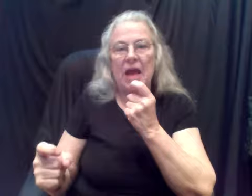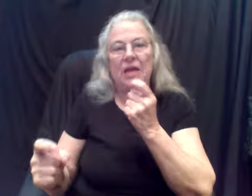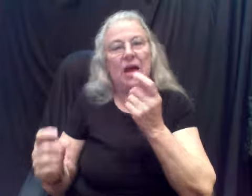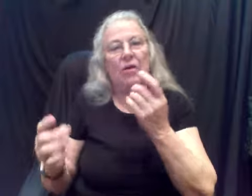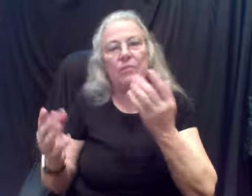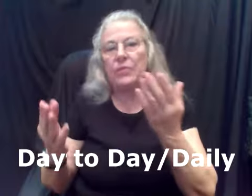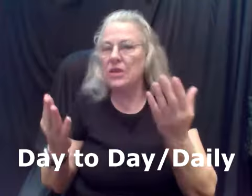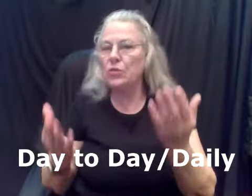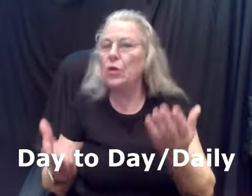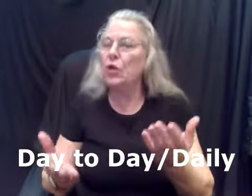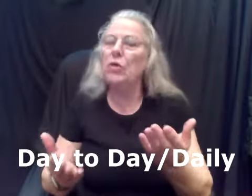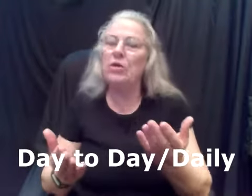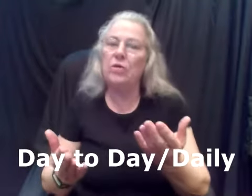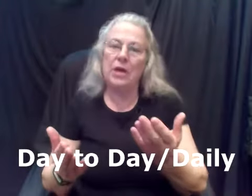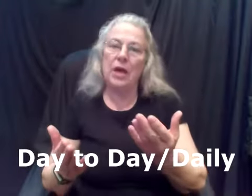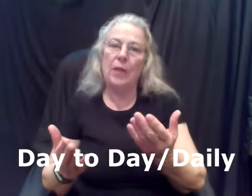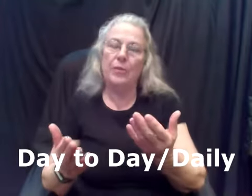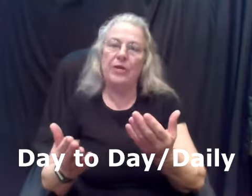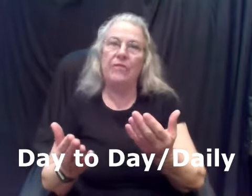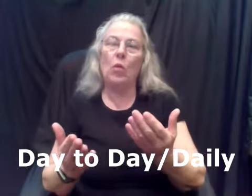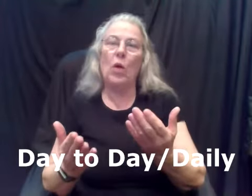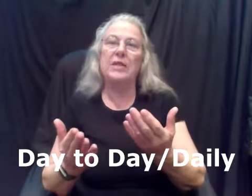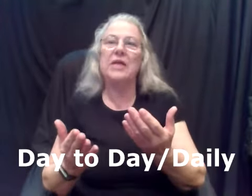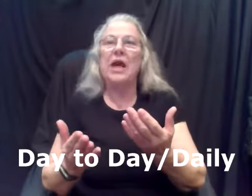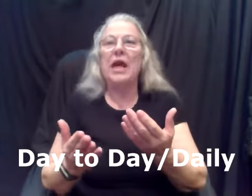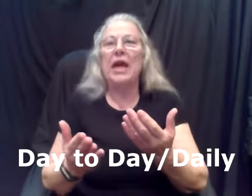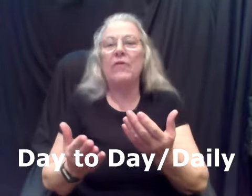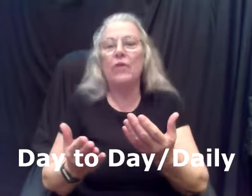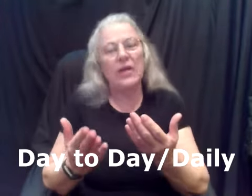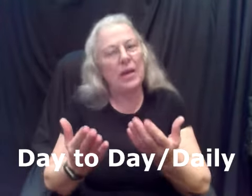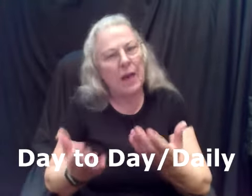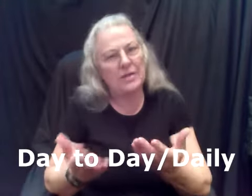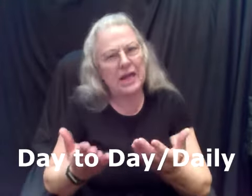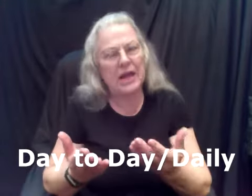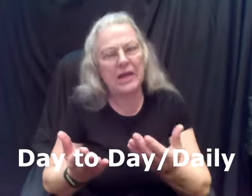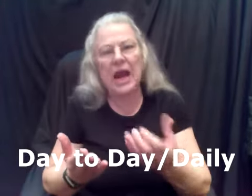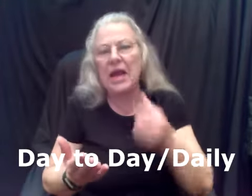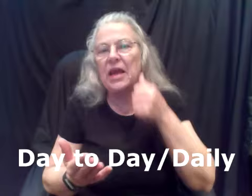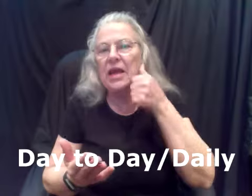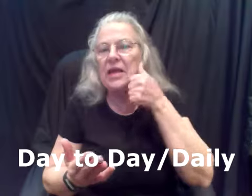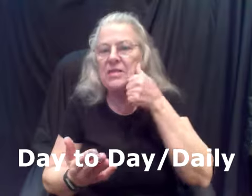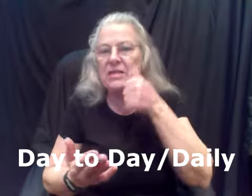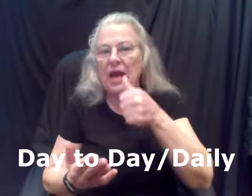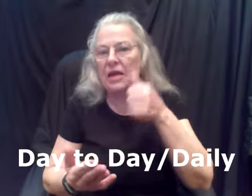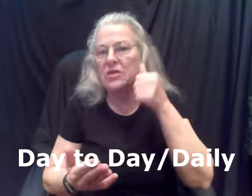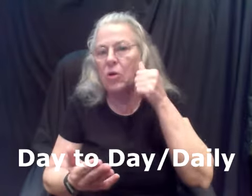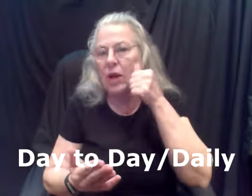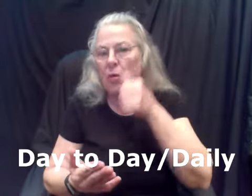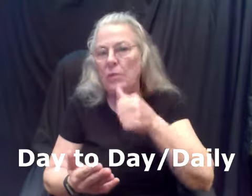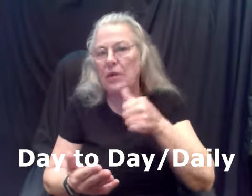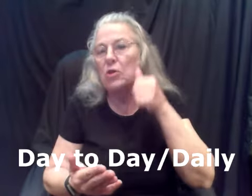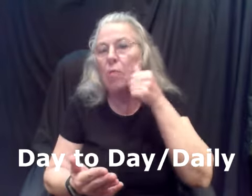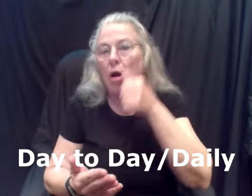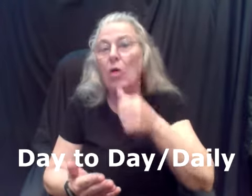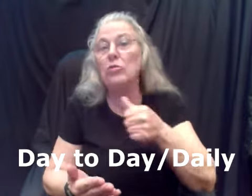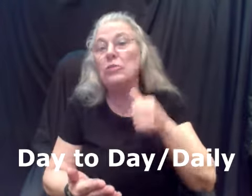Now, this one you can do it in a couple different ways. If we think about day to day, it is daily. So it would be tomorrow, tomorrow,